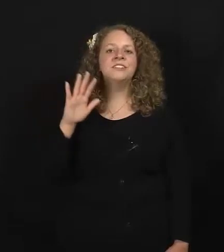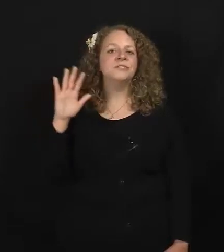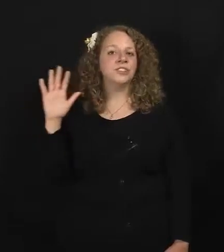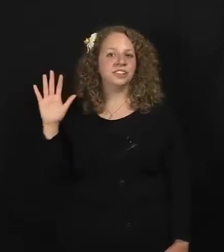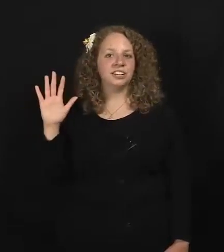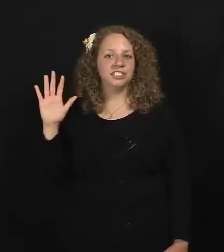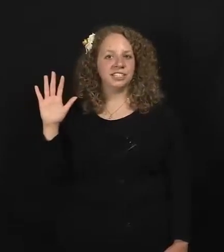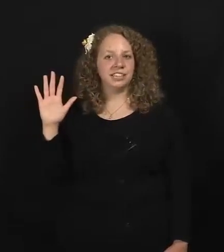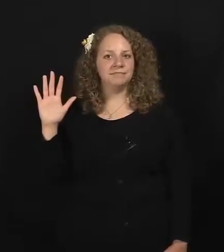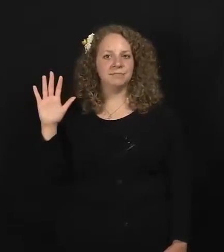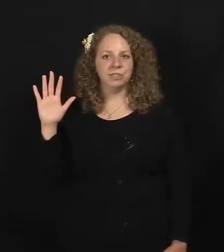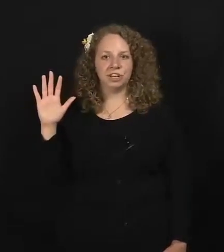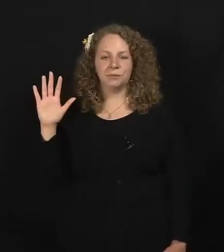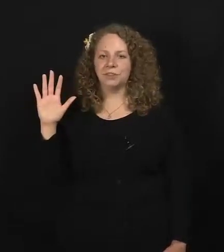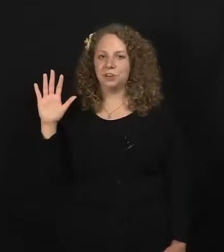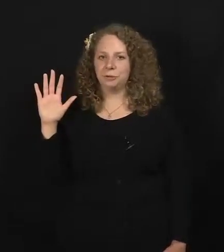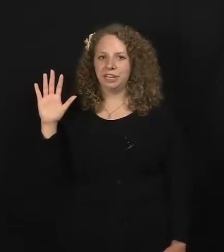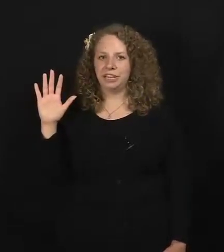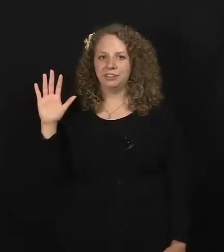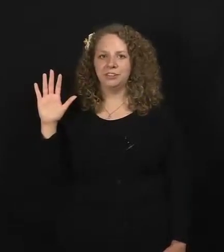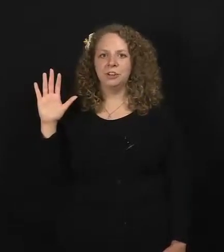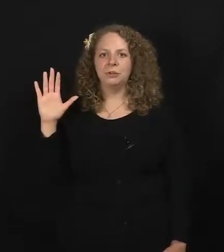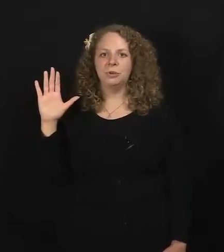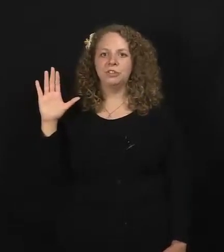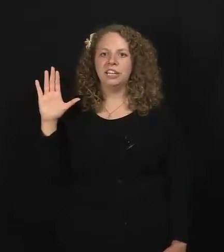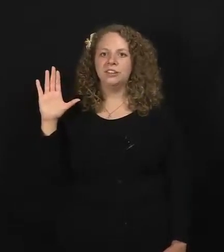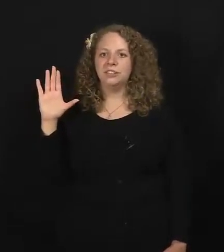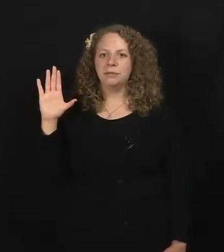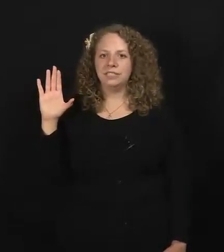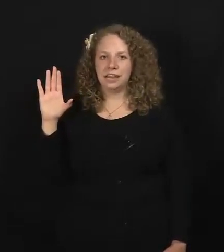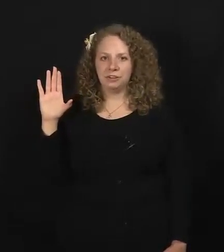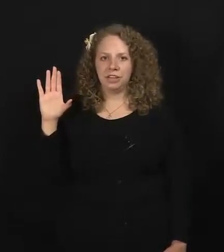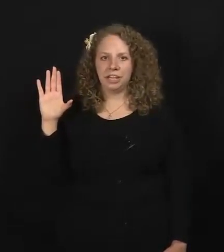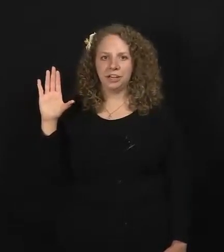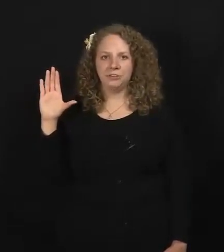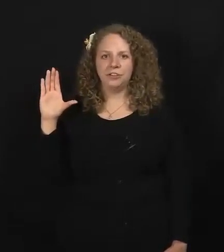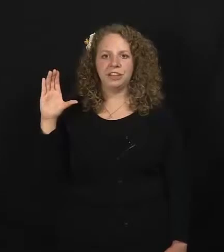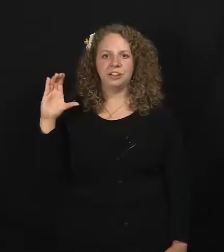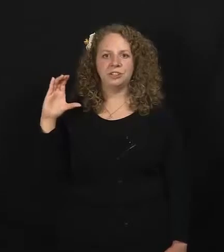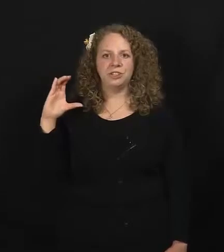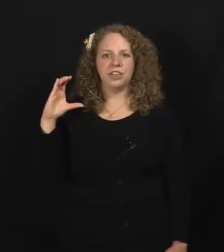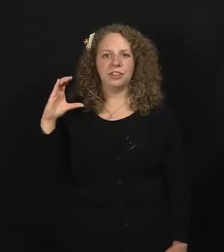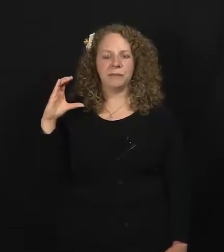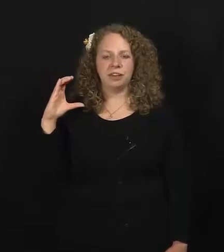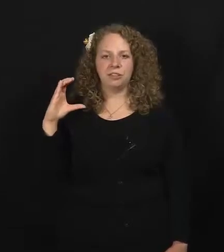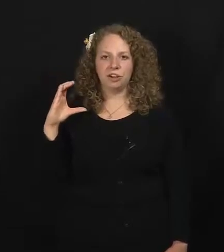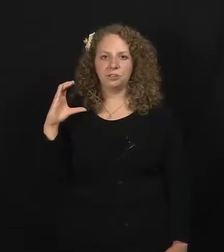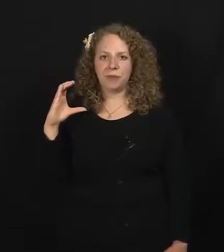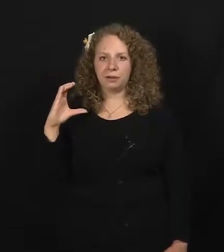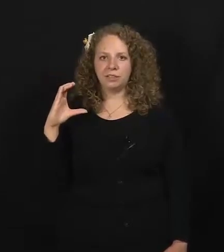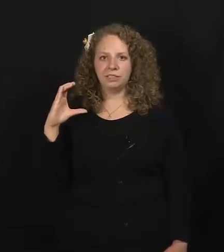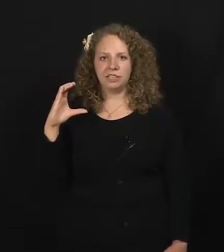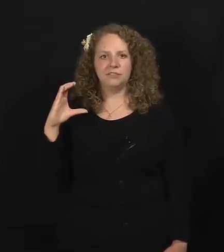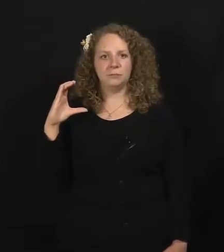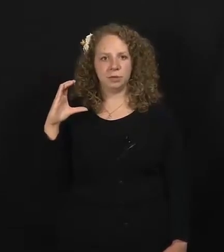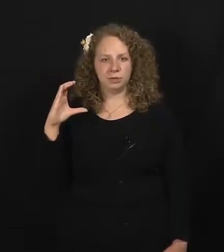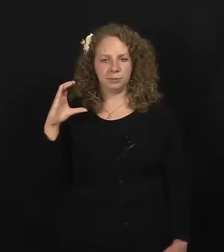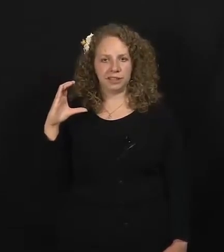For the letter C, starting with an open hand, rotate your thumb down and curve your fingers so that they make a large backward C from your